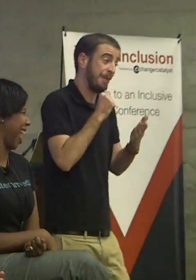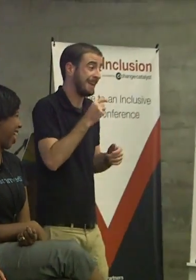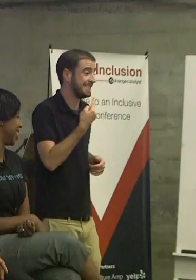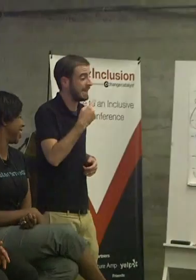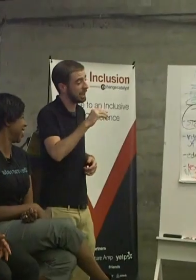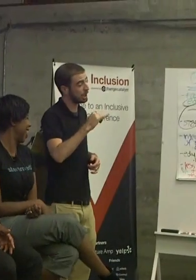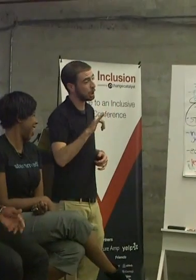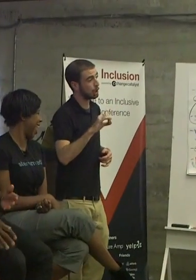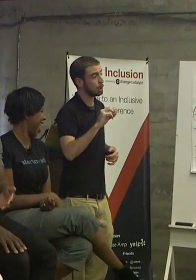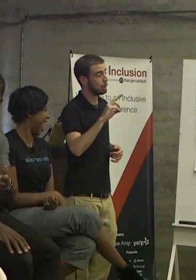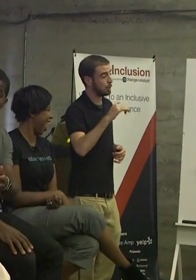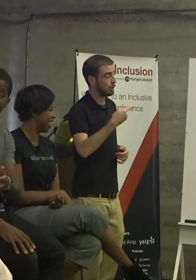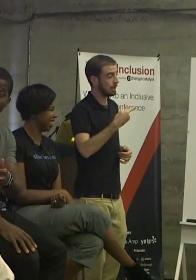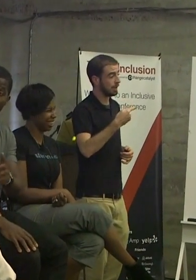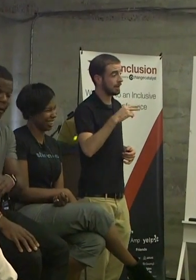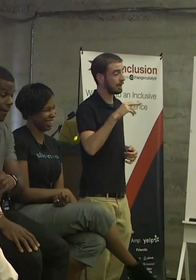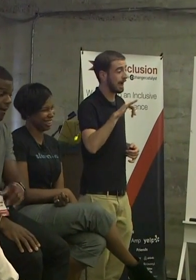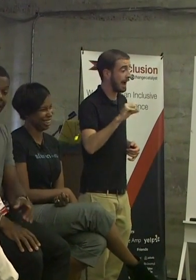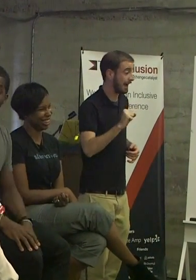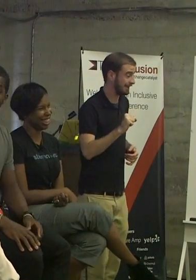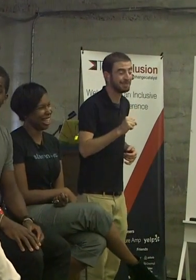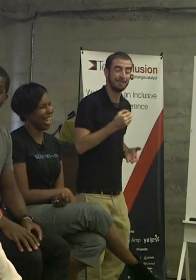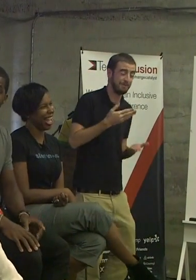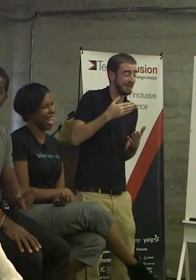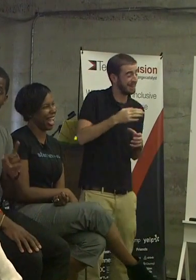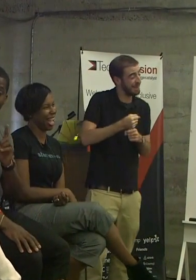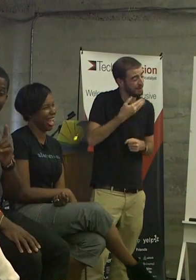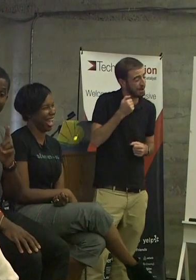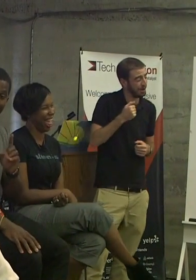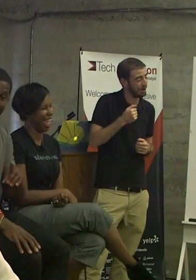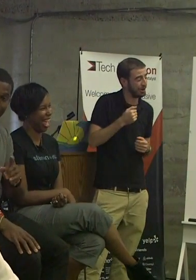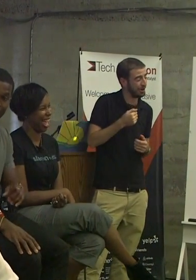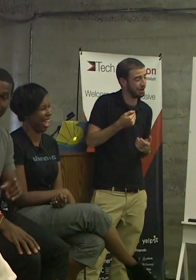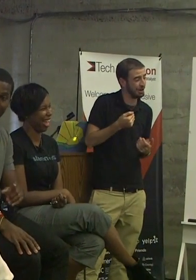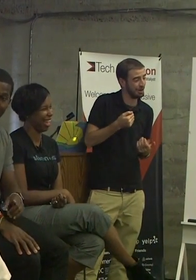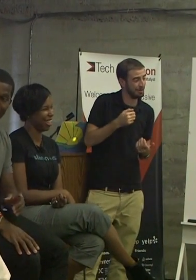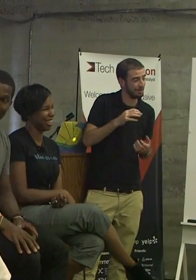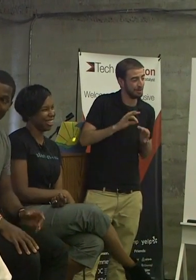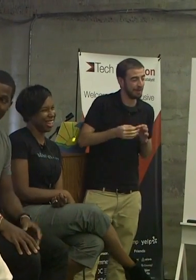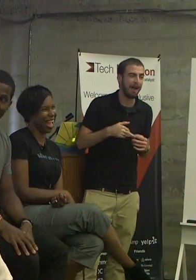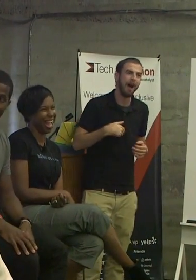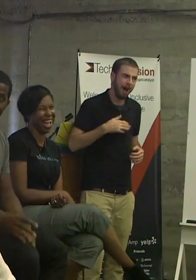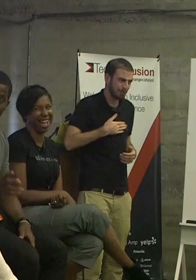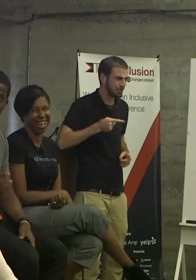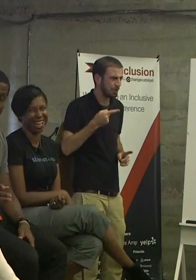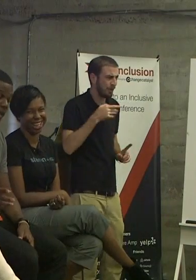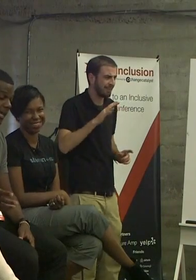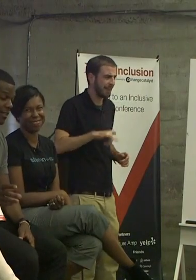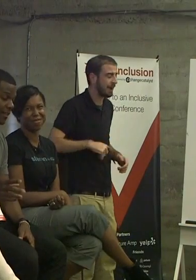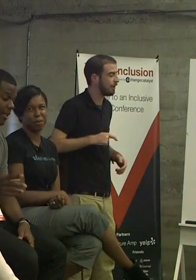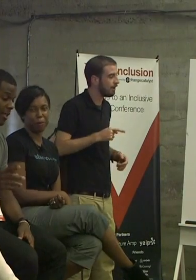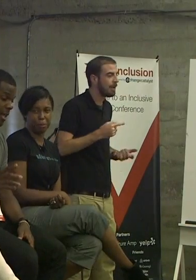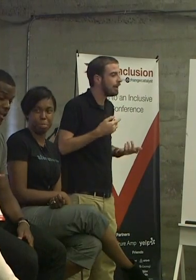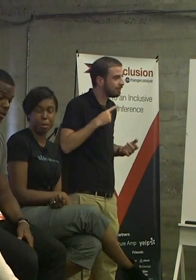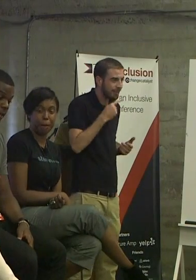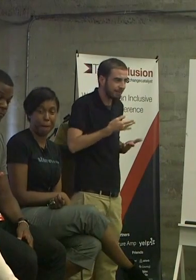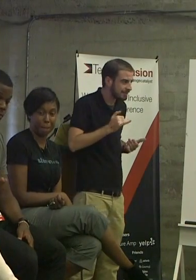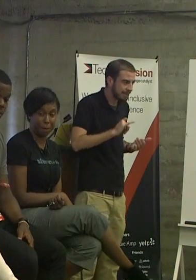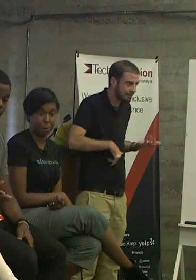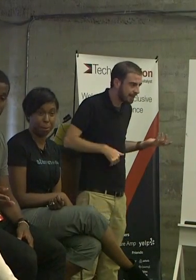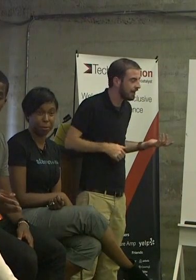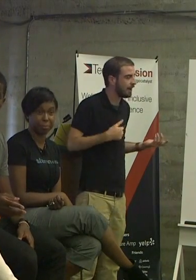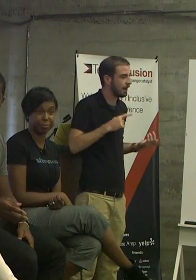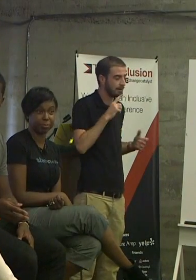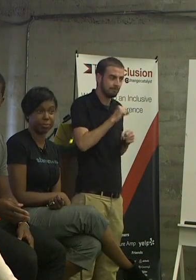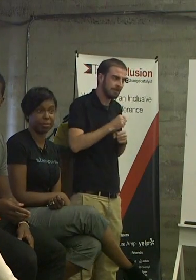oh, there you go. And you might get a better reception even. And I appreciate you pointing that out. Things like that, and I